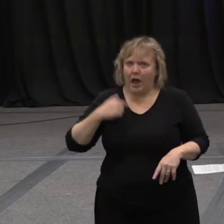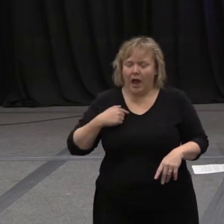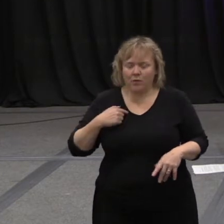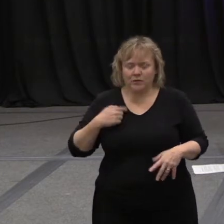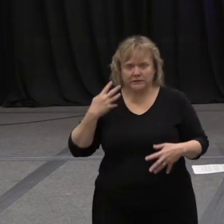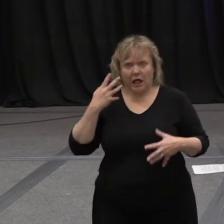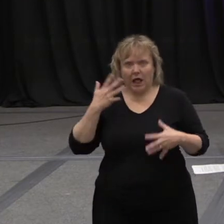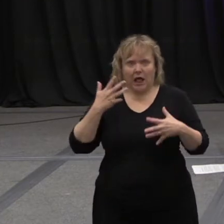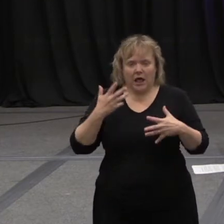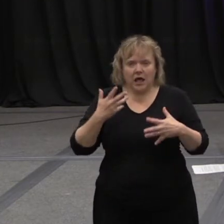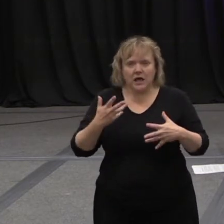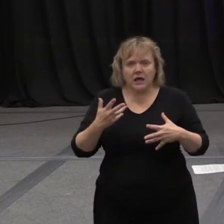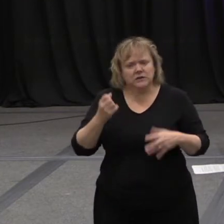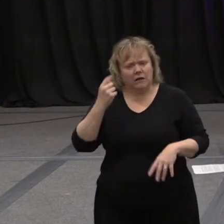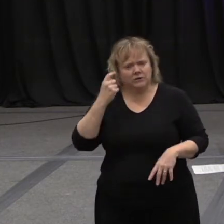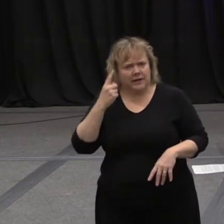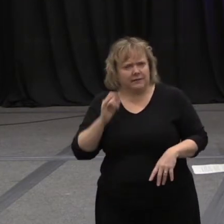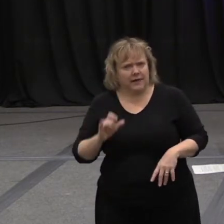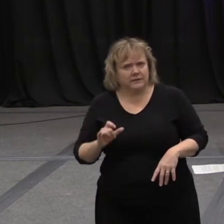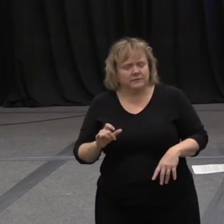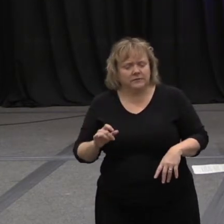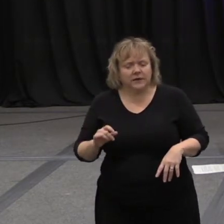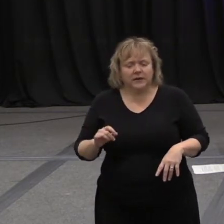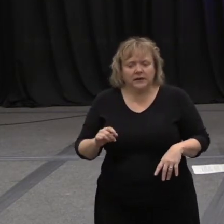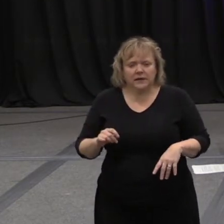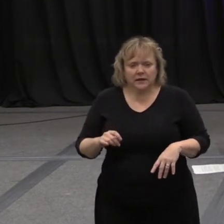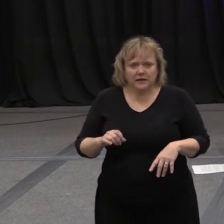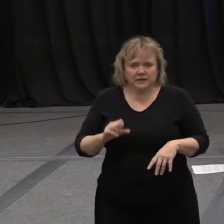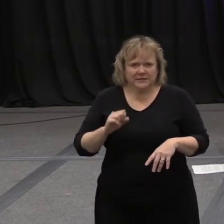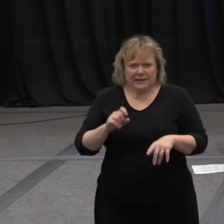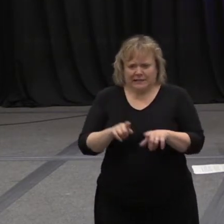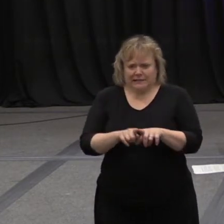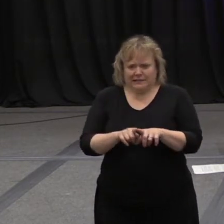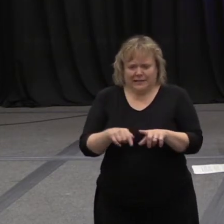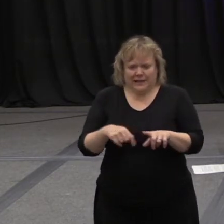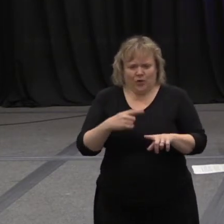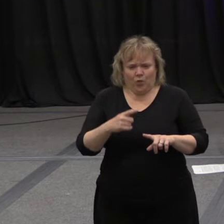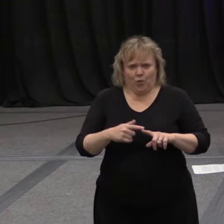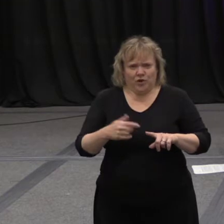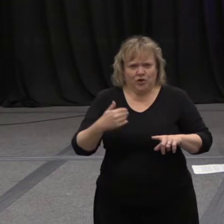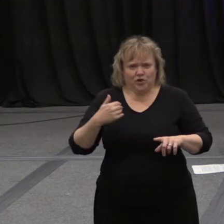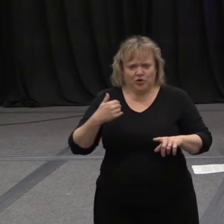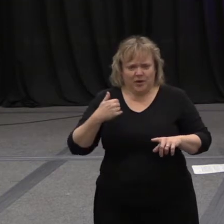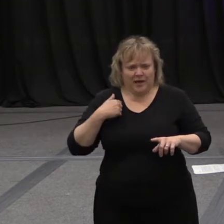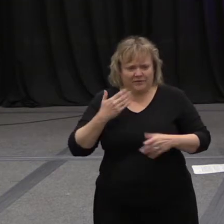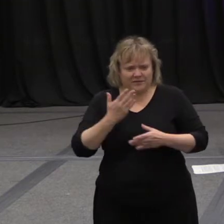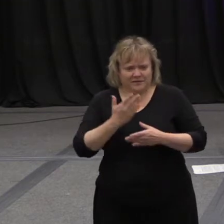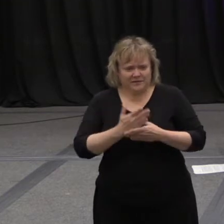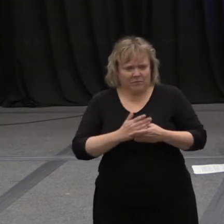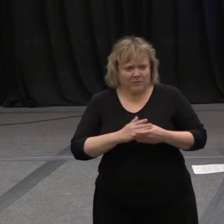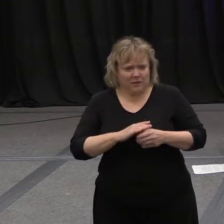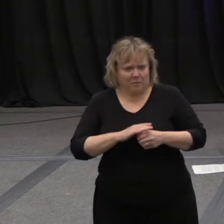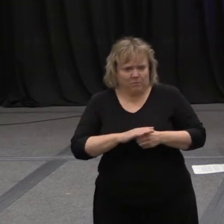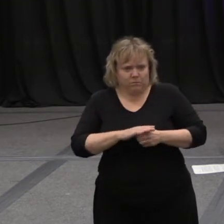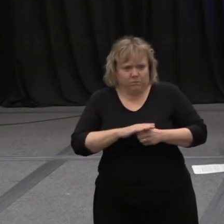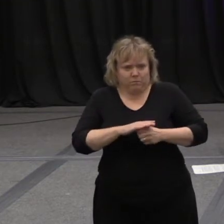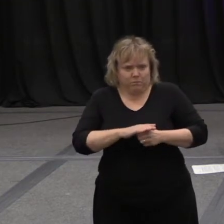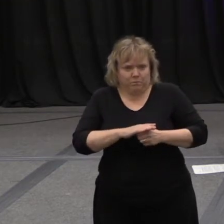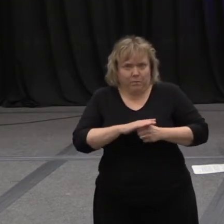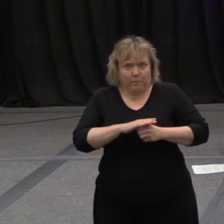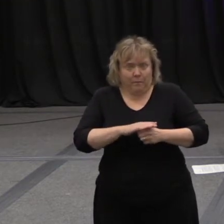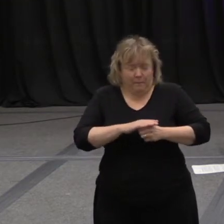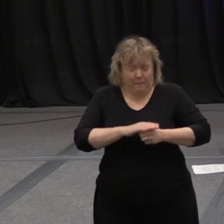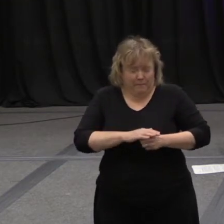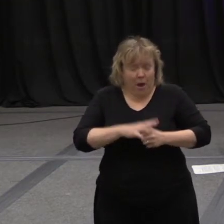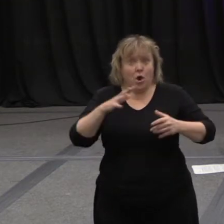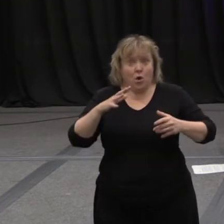I was just the dam and the water shooting out 10 feet before it goes down. And so we were having an encounter